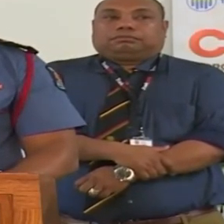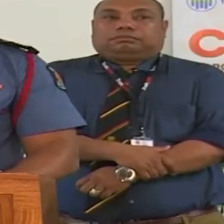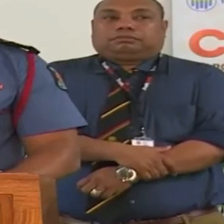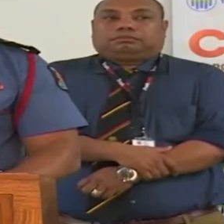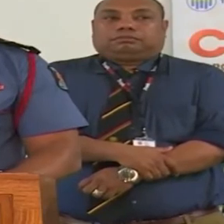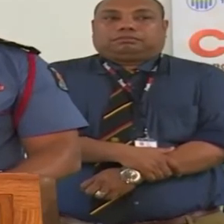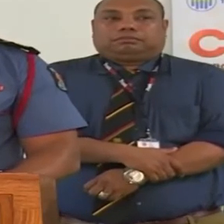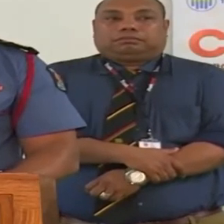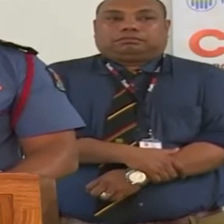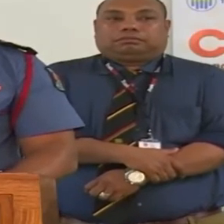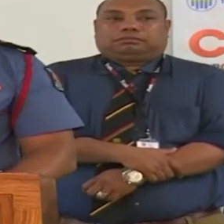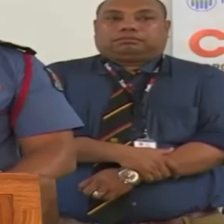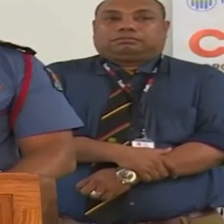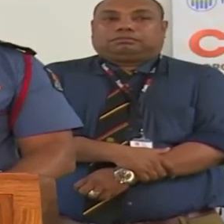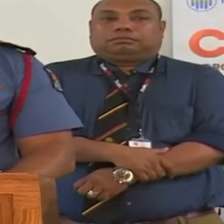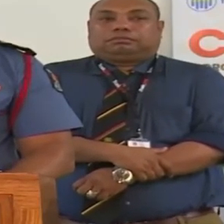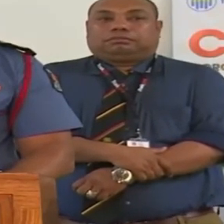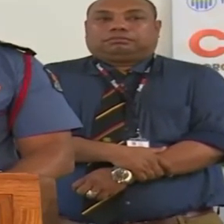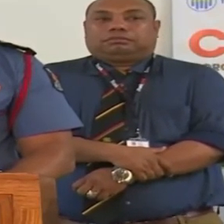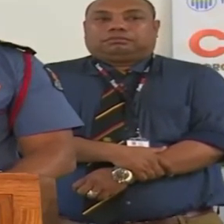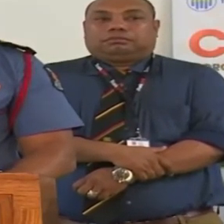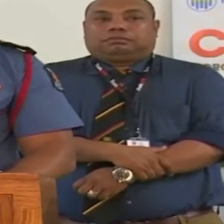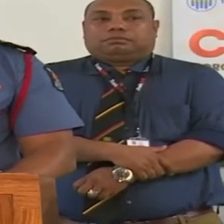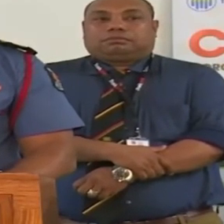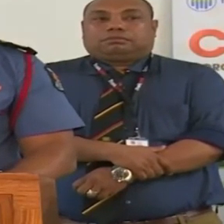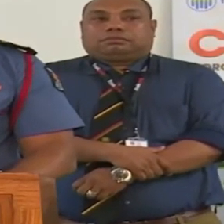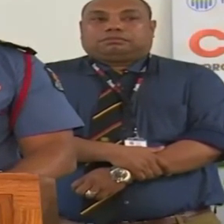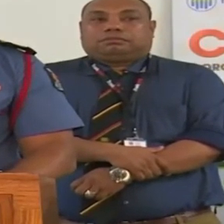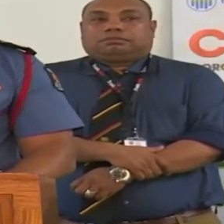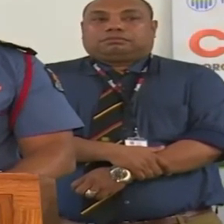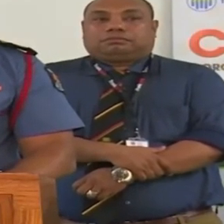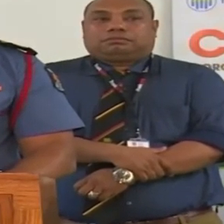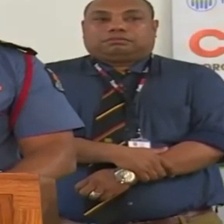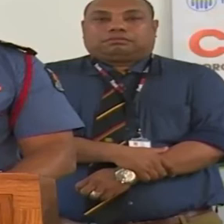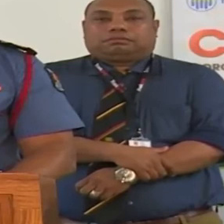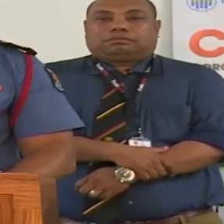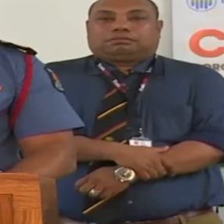of the 12 passengers where me plus been identifying, including all crew. We blood test them all, and we look at